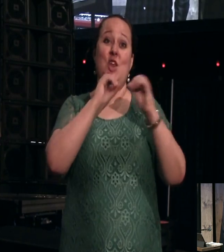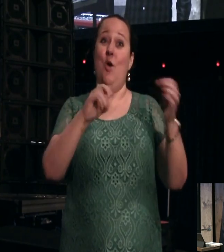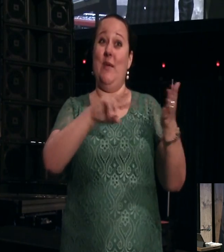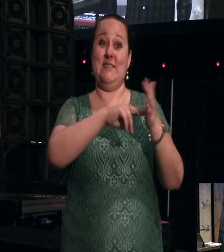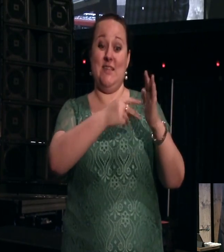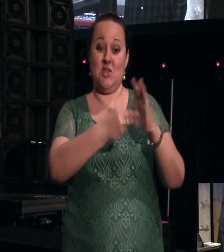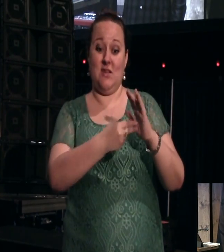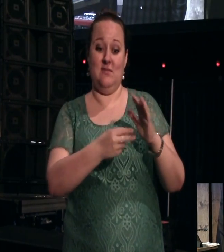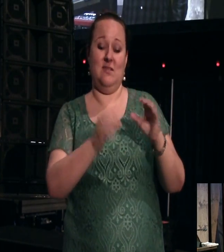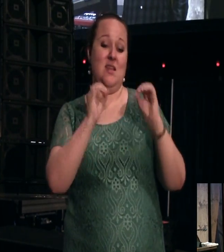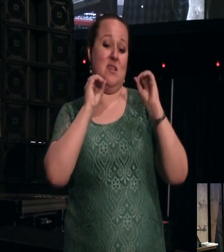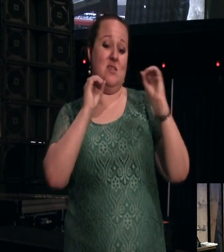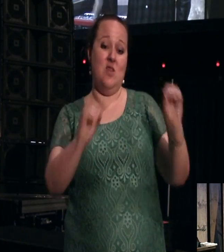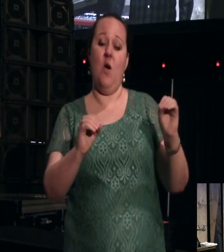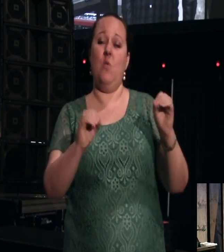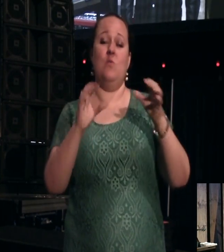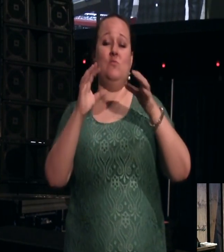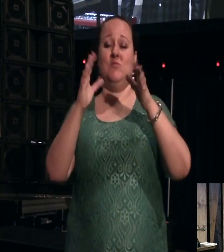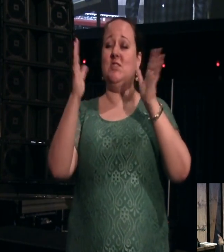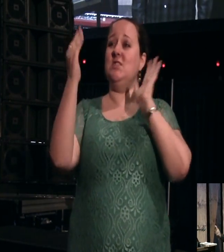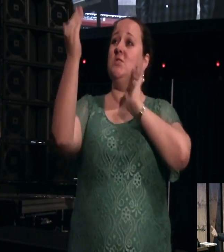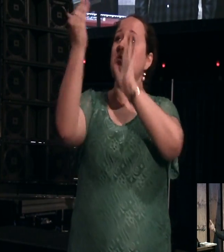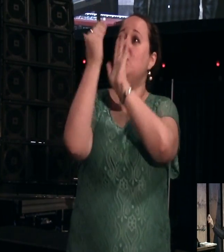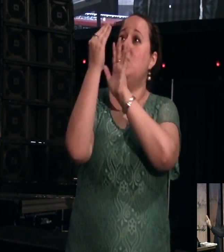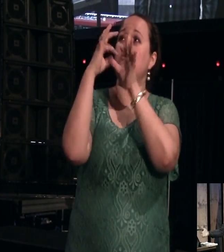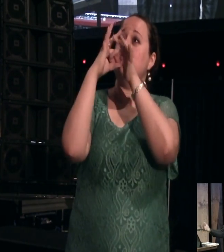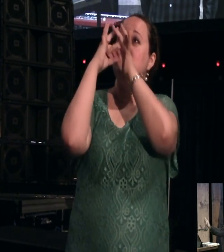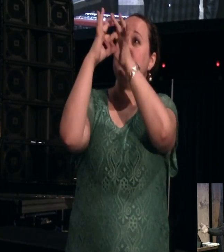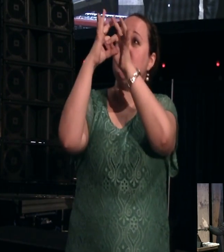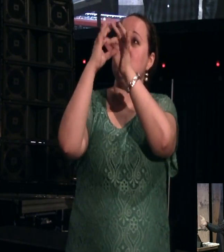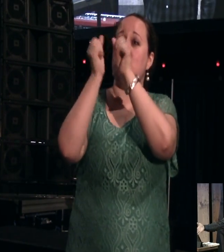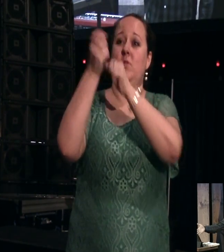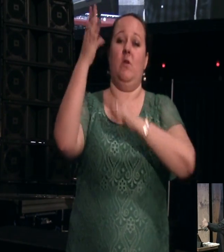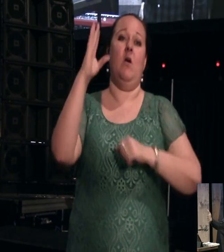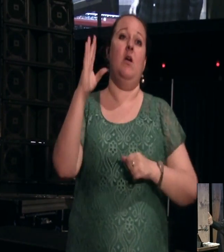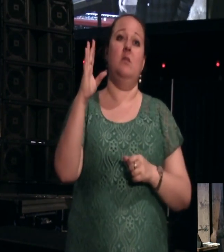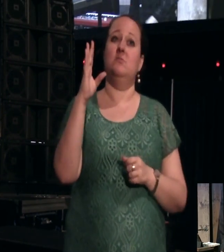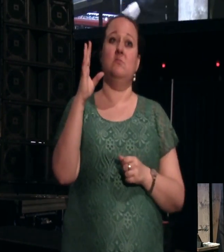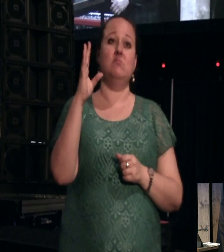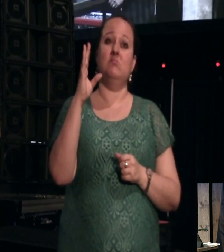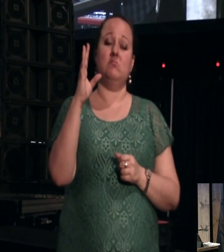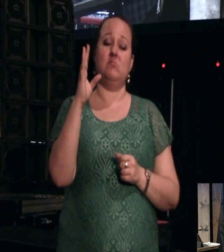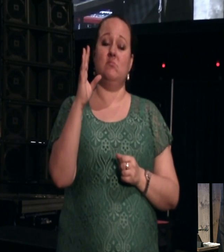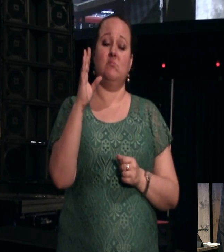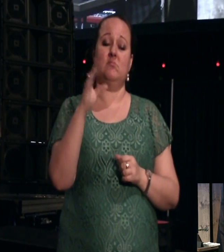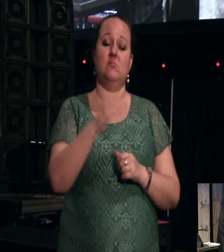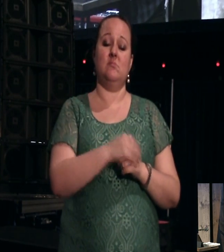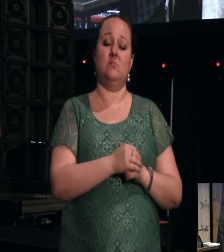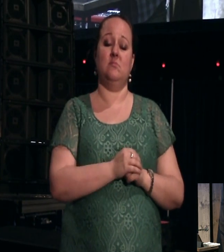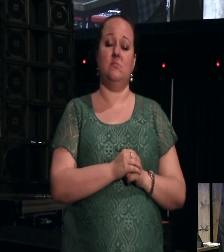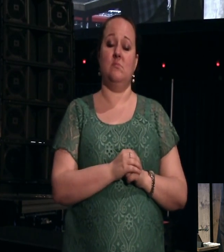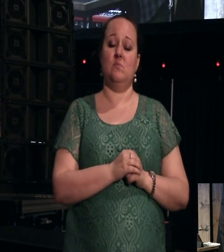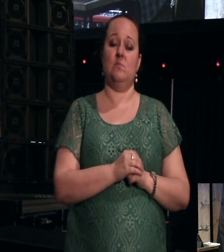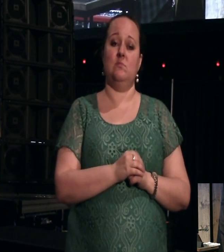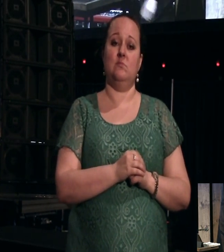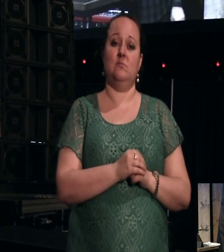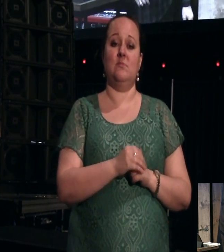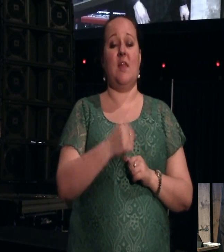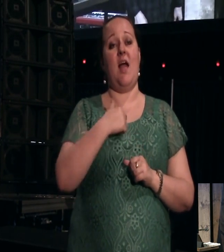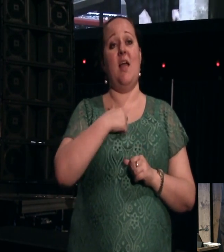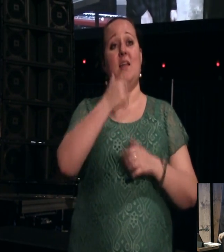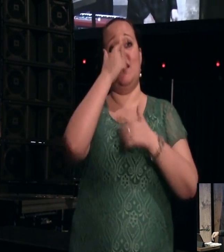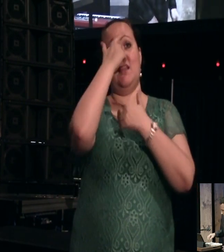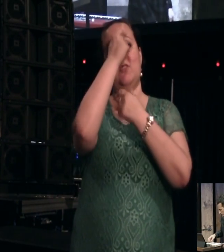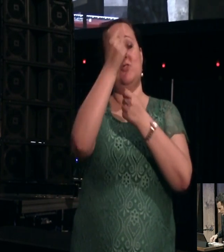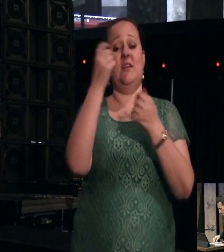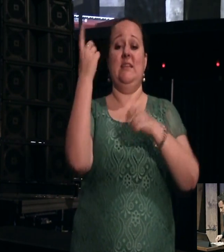Where there is a lack of intentionality, there will be a lack of intimacy. I promise you.